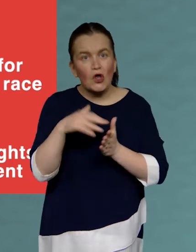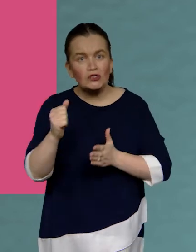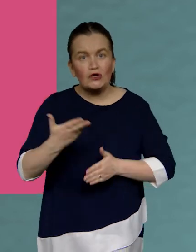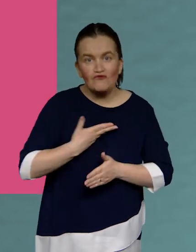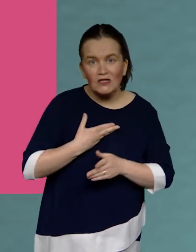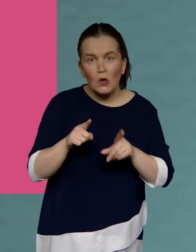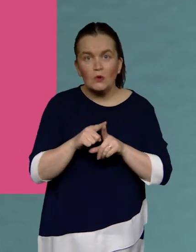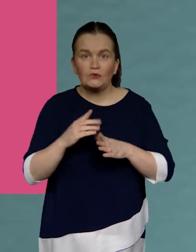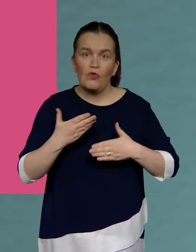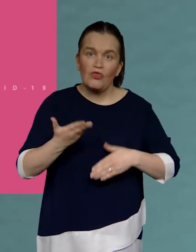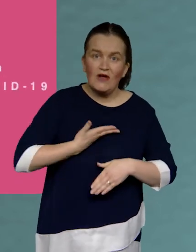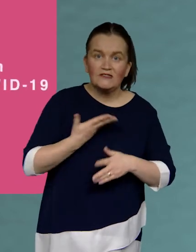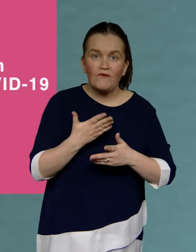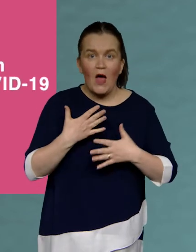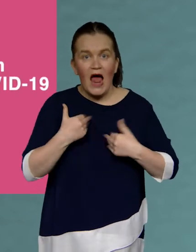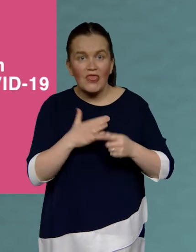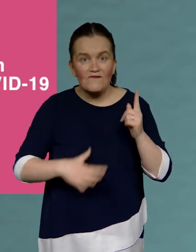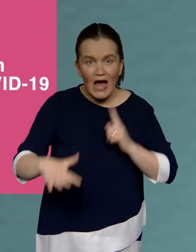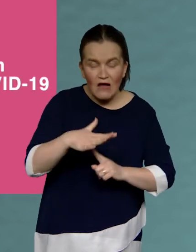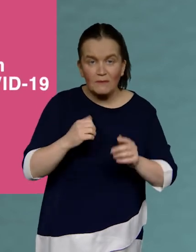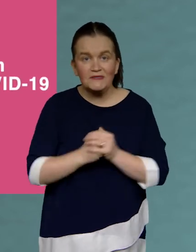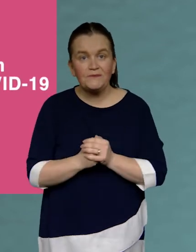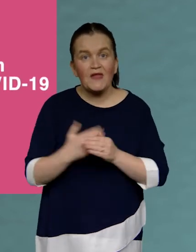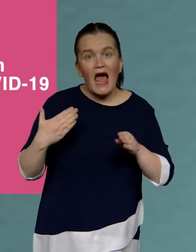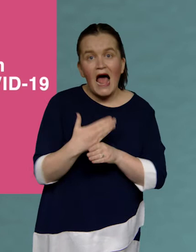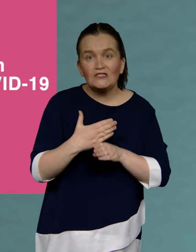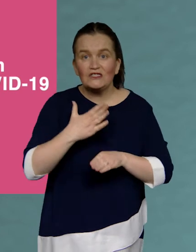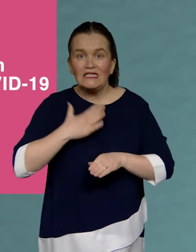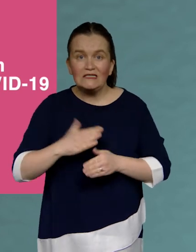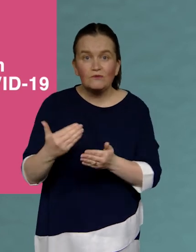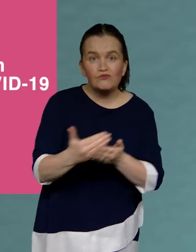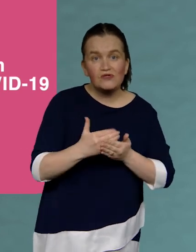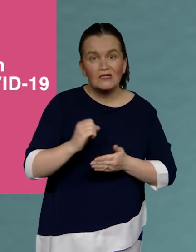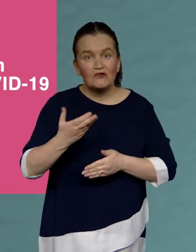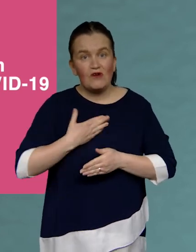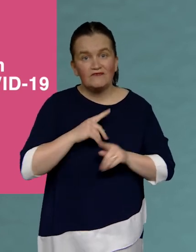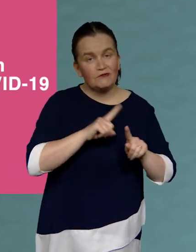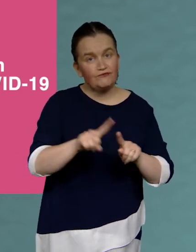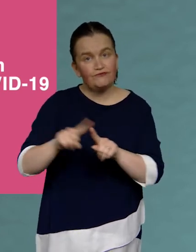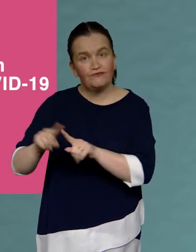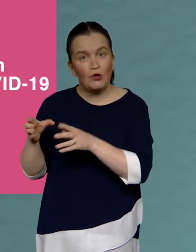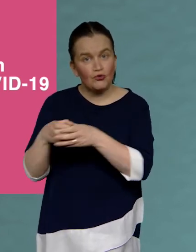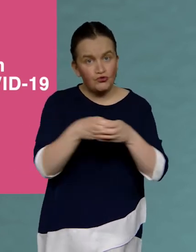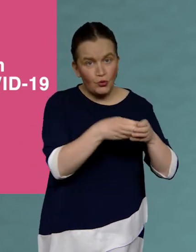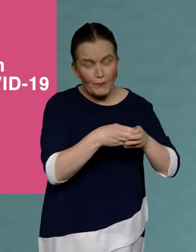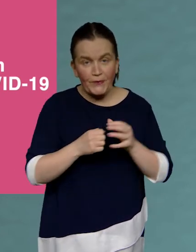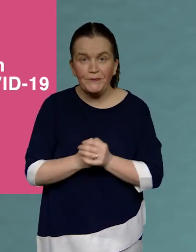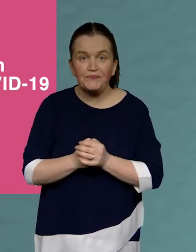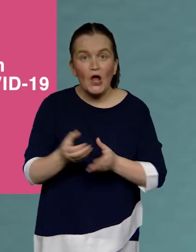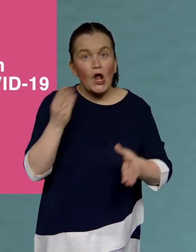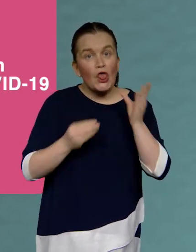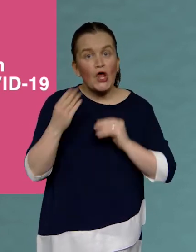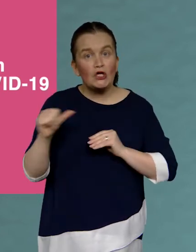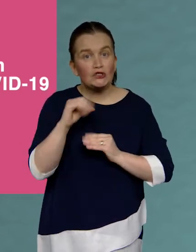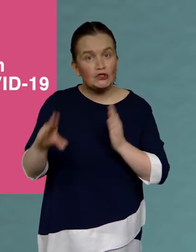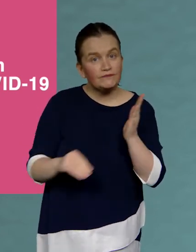environment. Number 12. Action is needed to protect rights of particular groups. And number 13. Learning should be